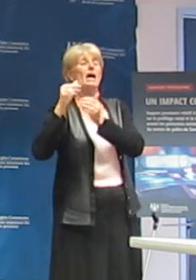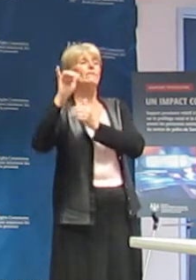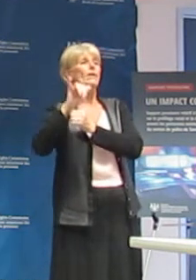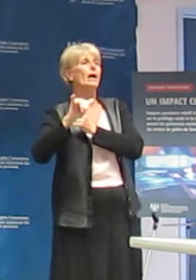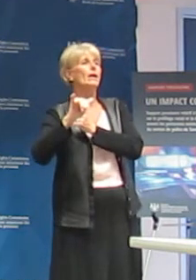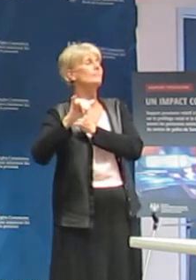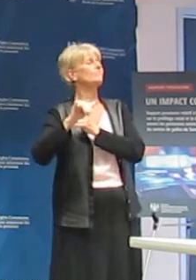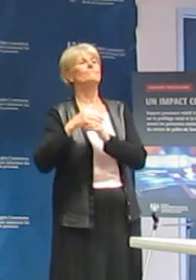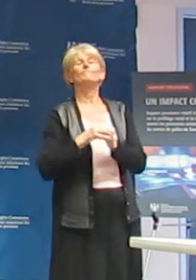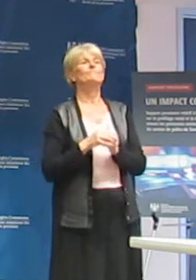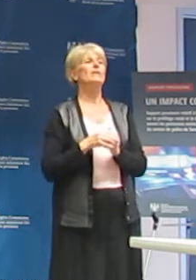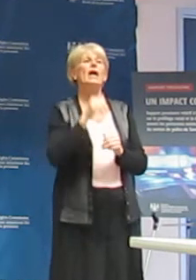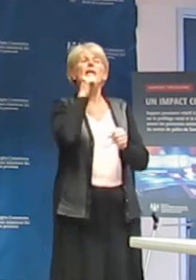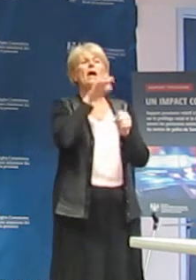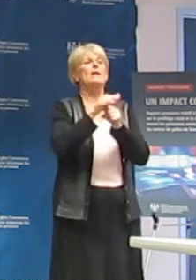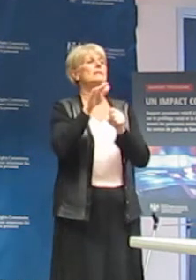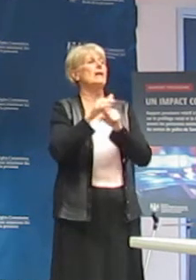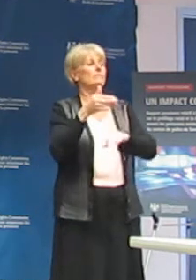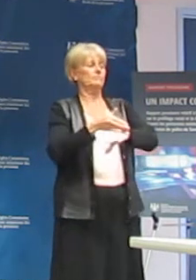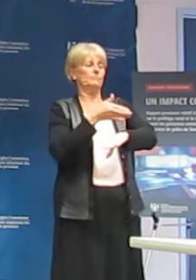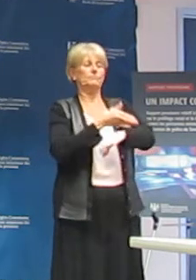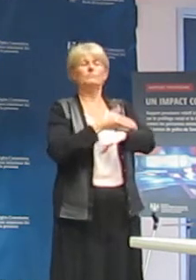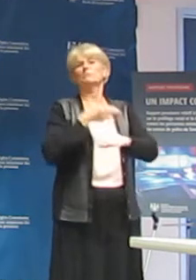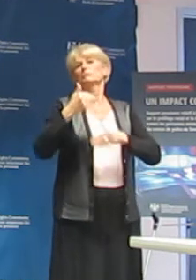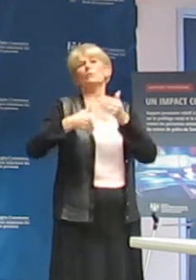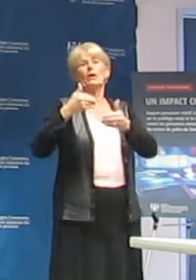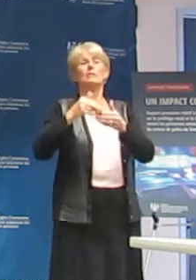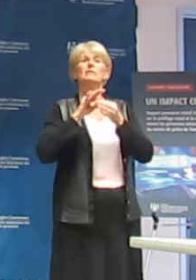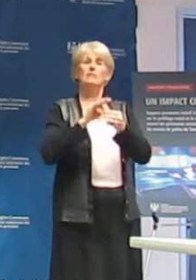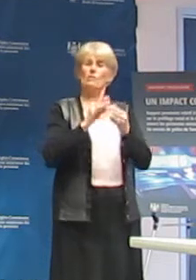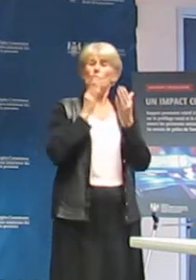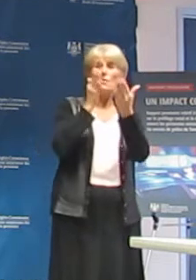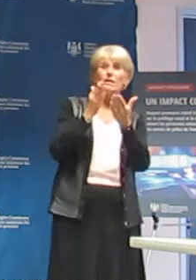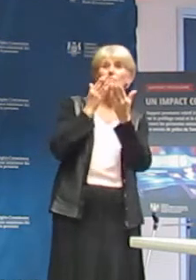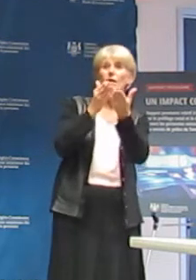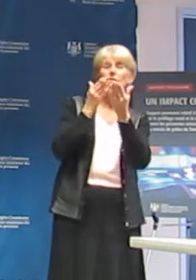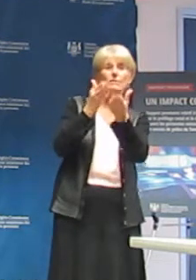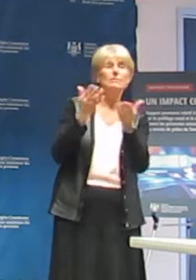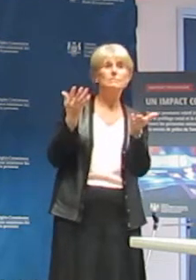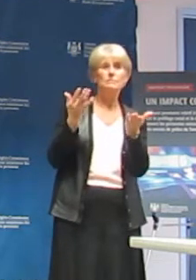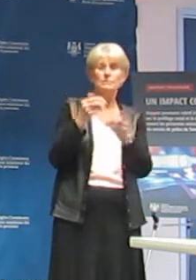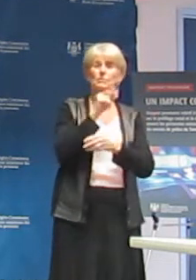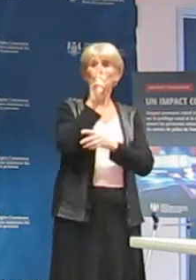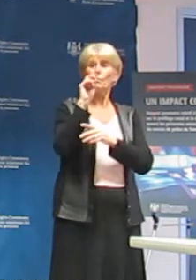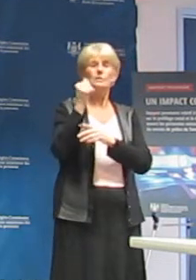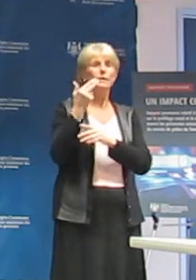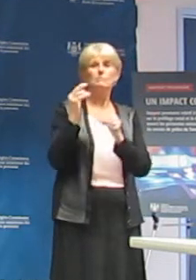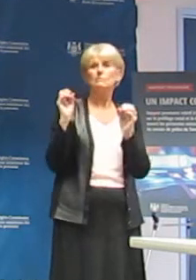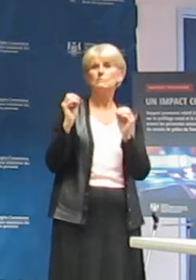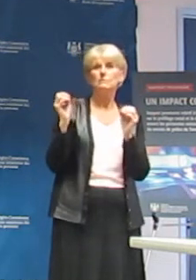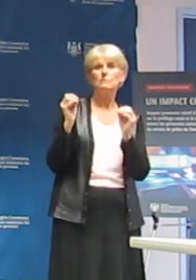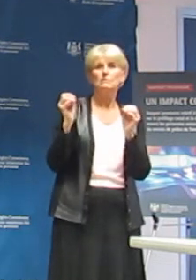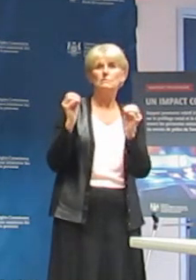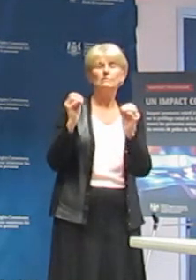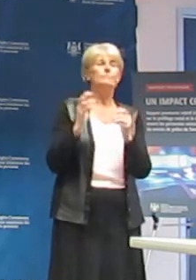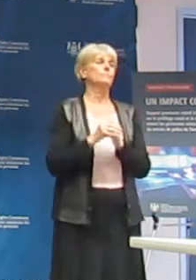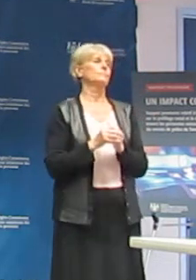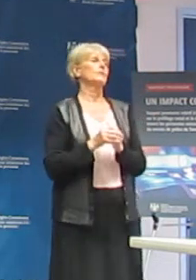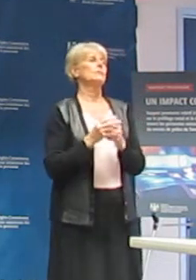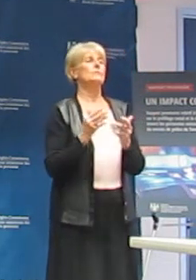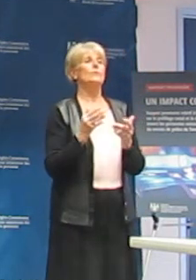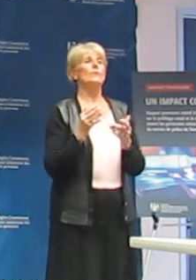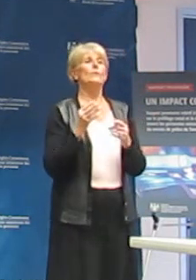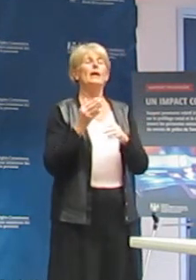saw insufficient progress on the recommendations we had made in 2010. And after